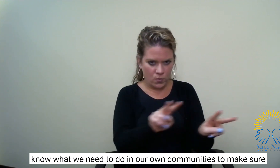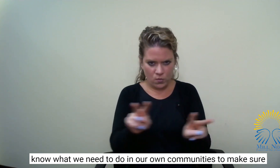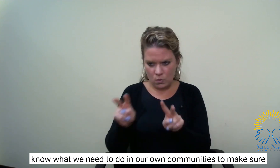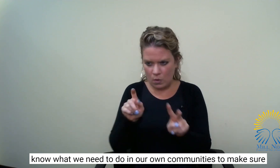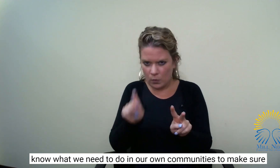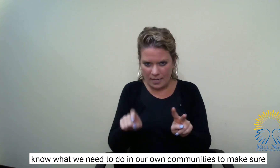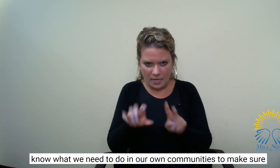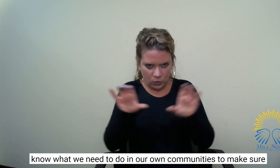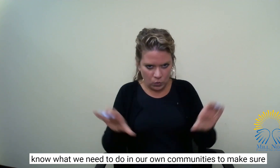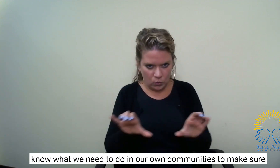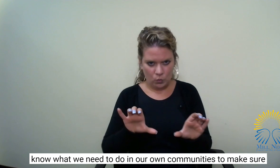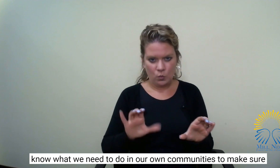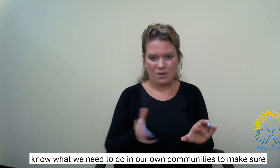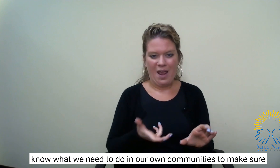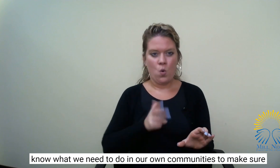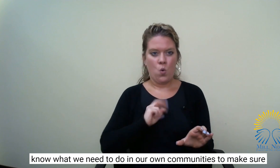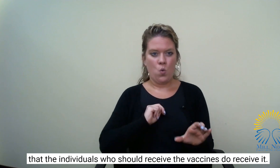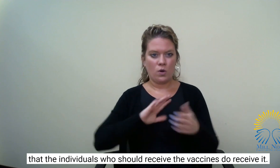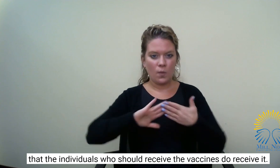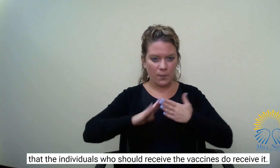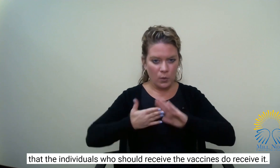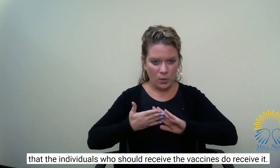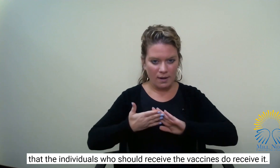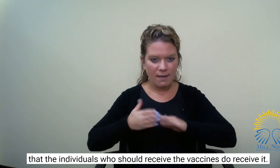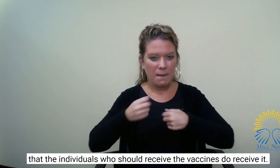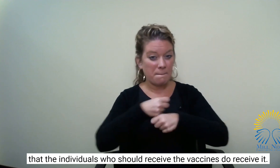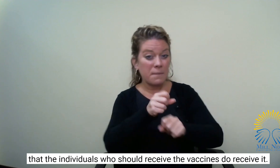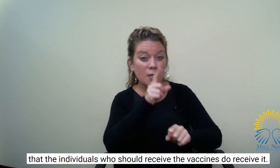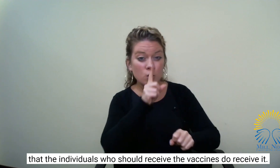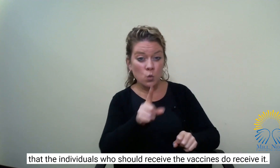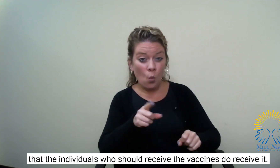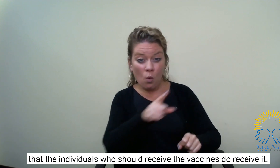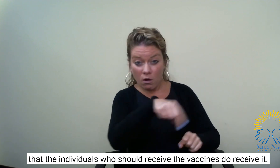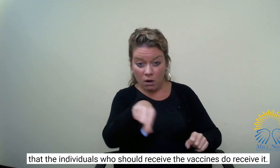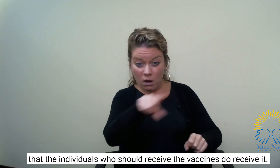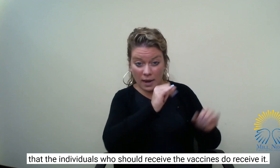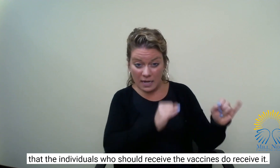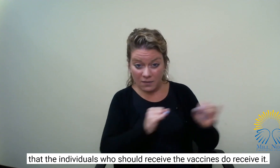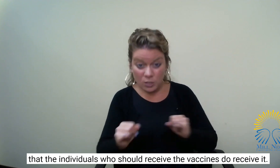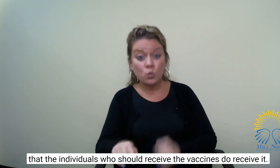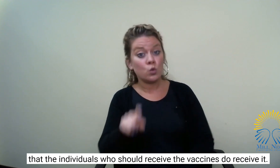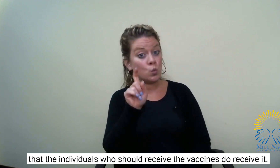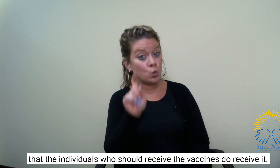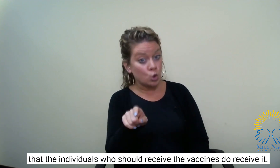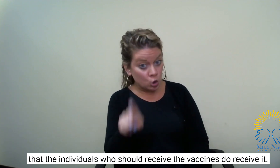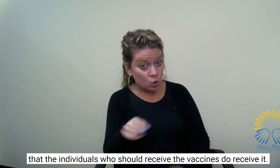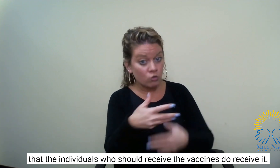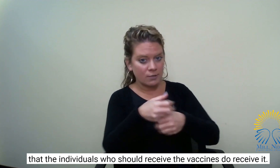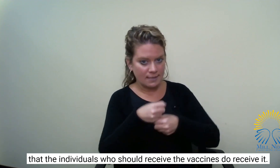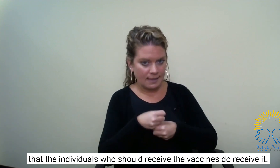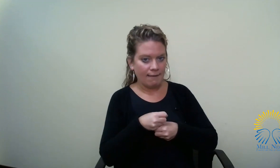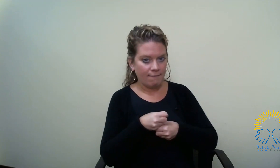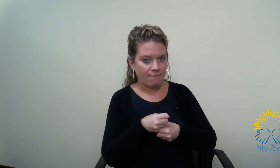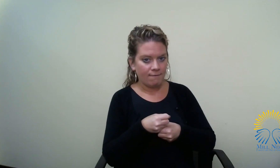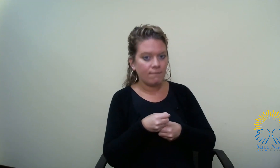own communities to make sure that the individuals who should receive the vaccines do receive it. For